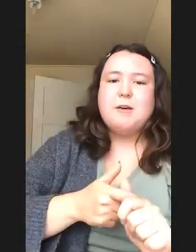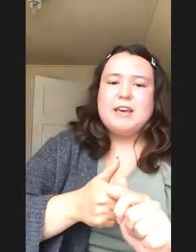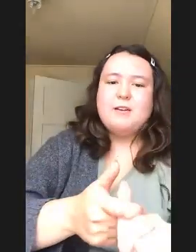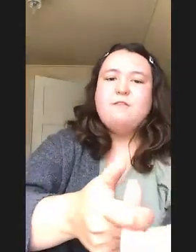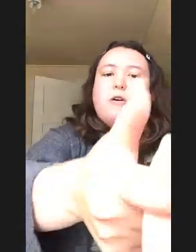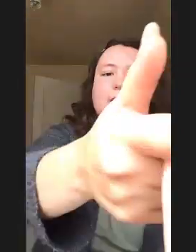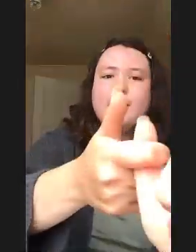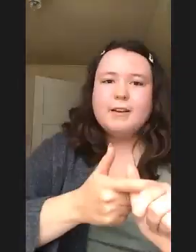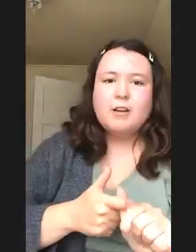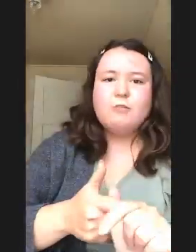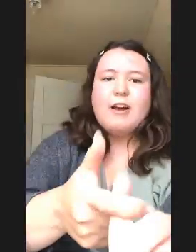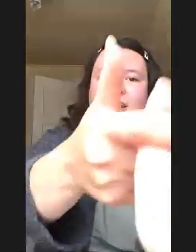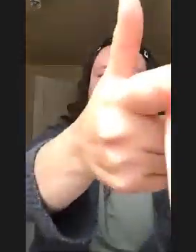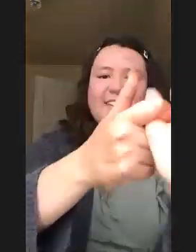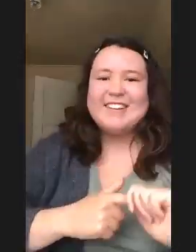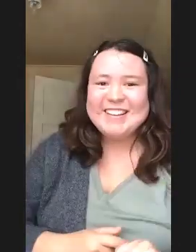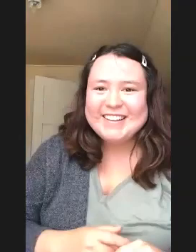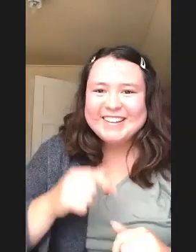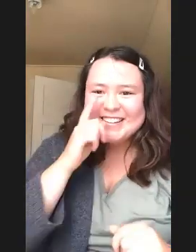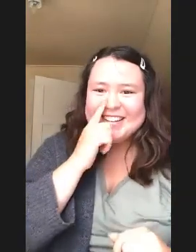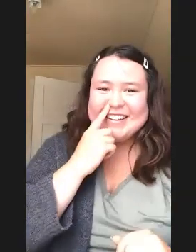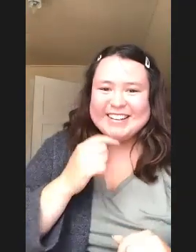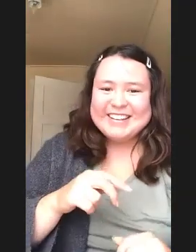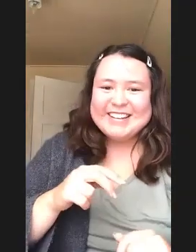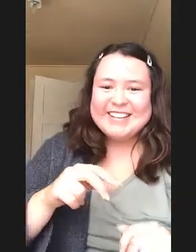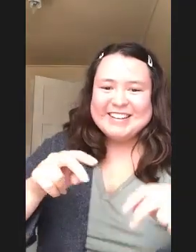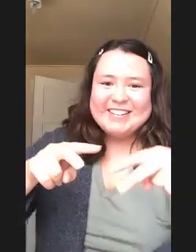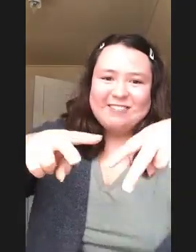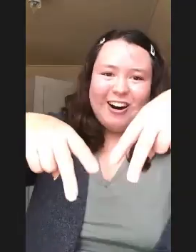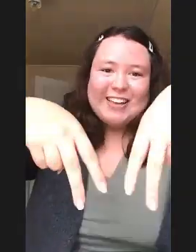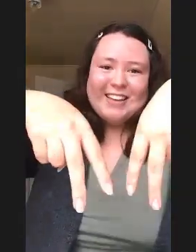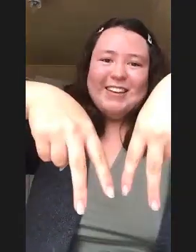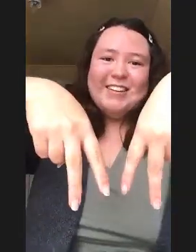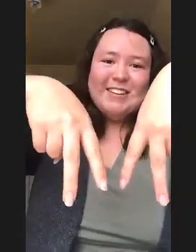animate it forward. You're running. And then walking,